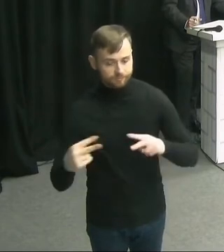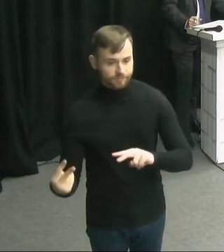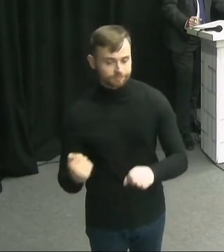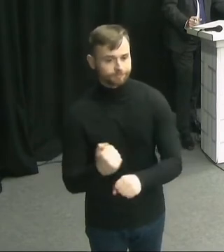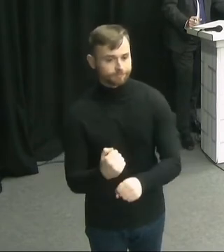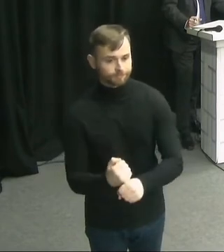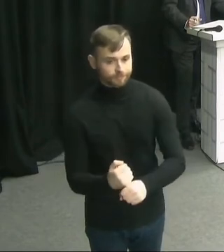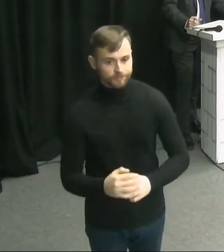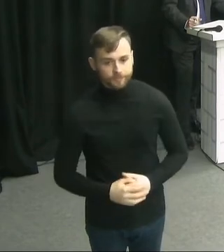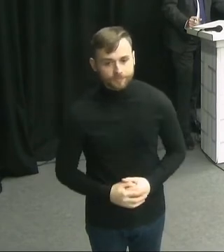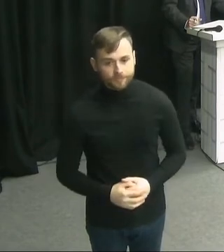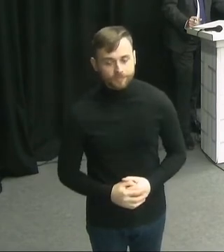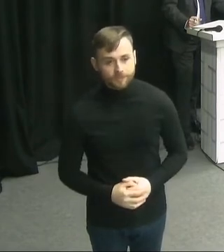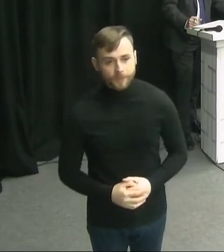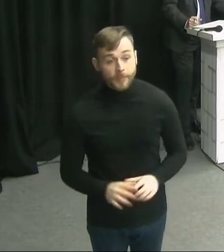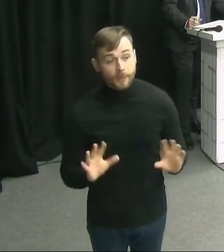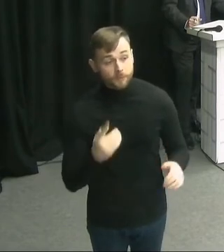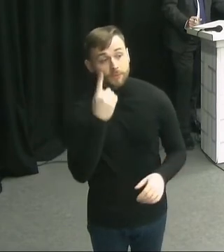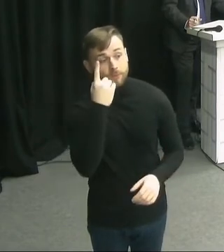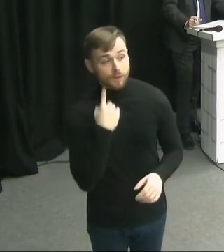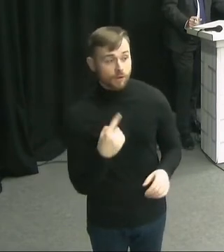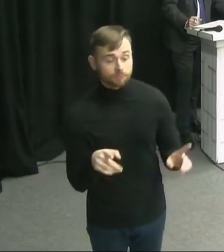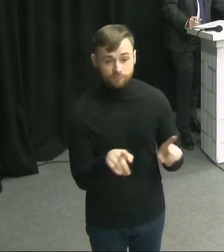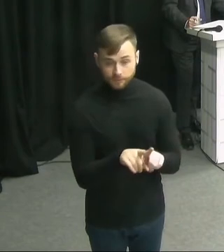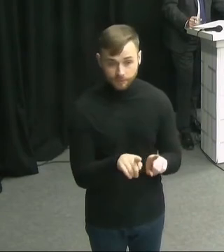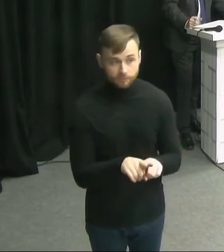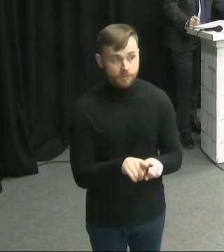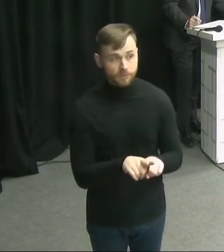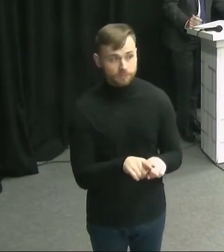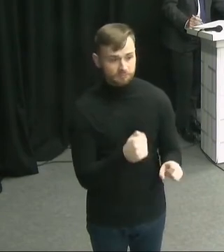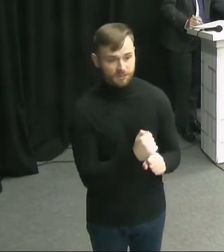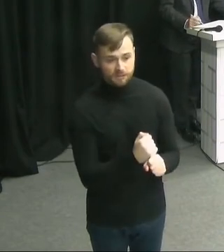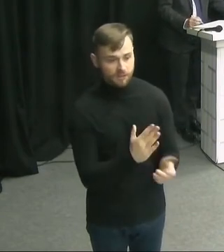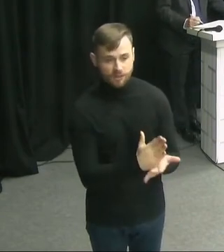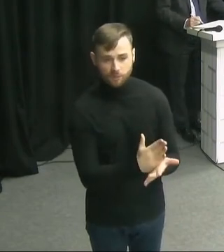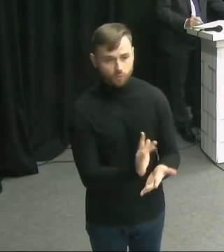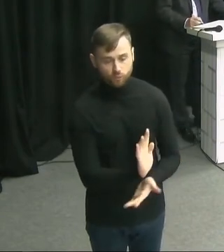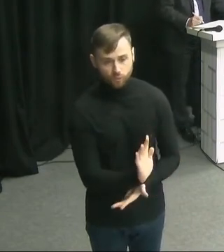should write your name, surname, candidate to the rector of Vilnius University,